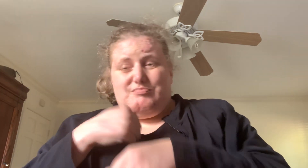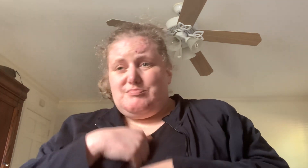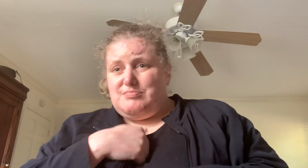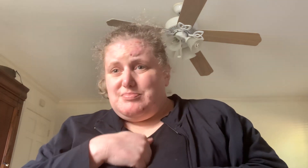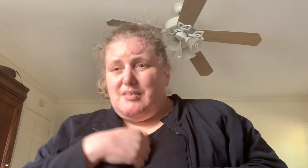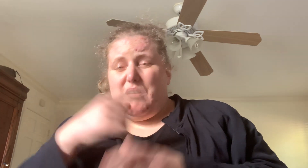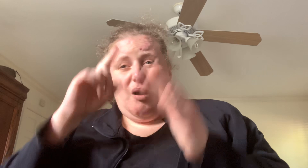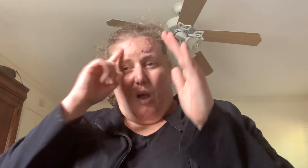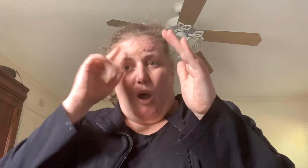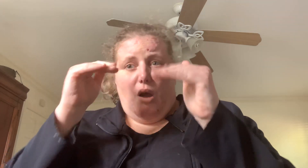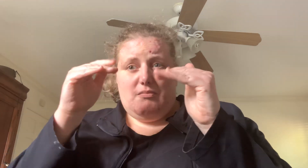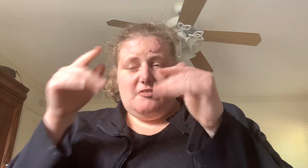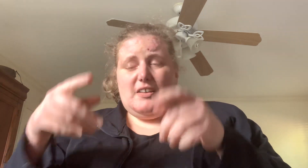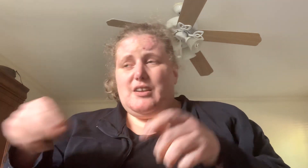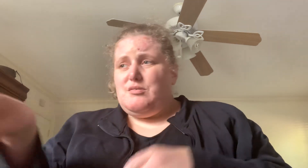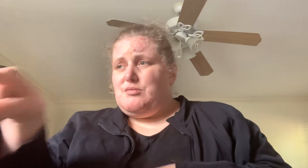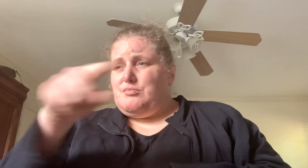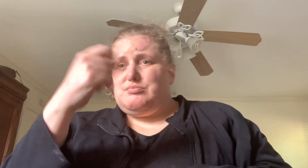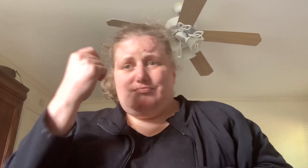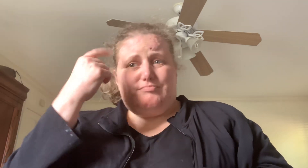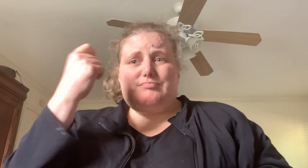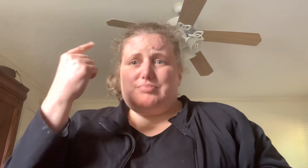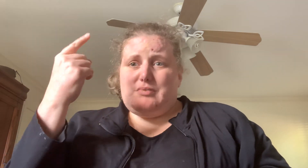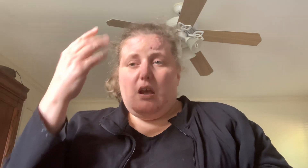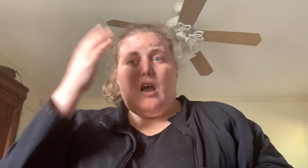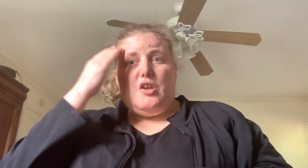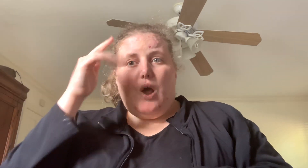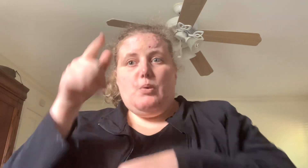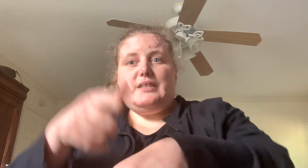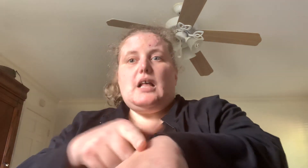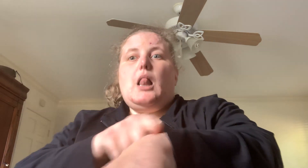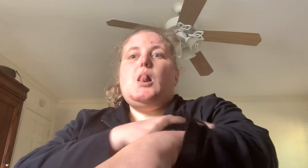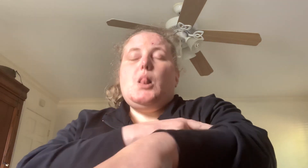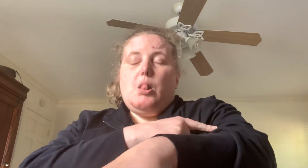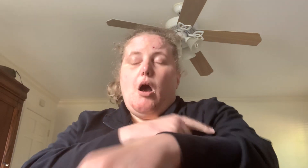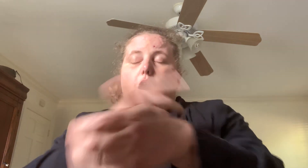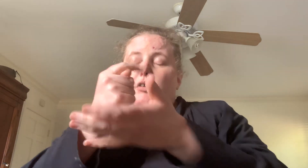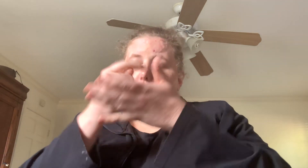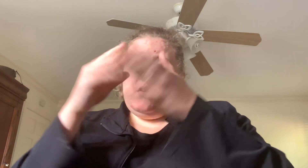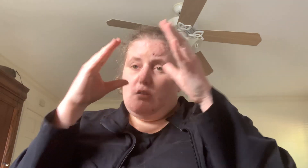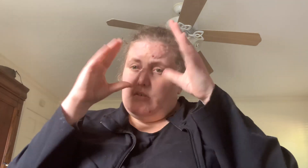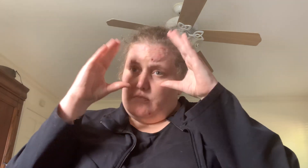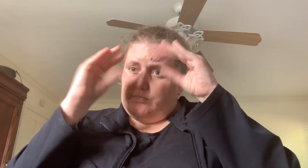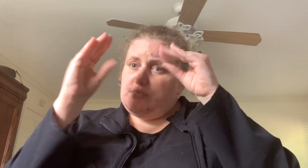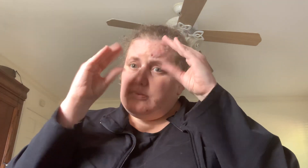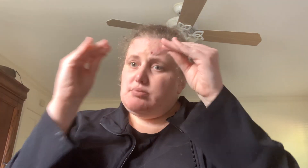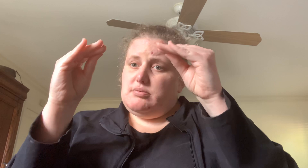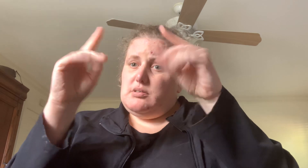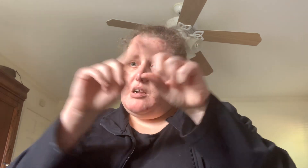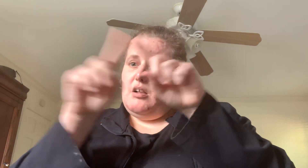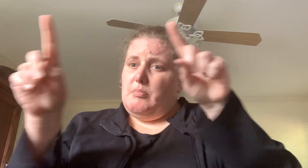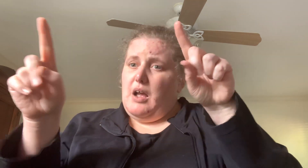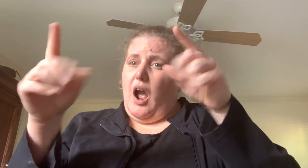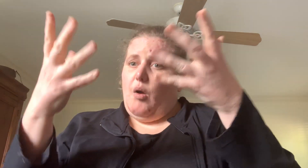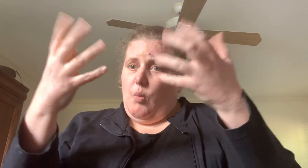makes sense. I know it's a long tutorial, but I wanted to be very thorough to help you know how to do these calculations.